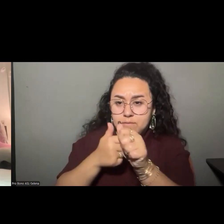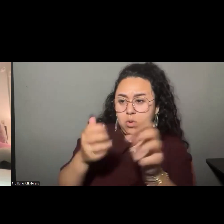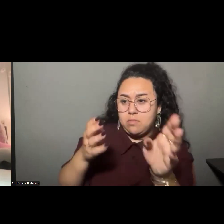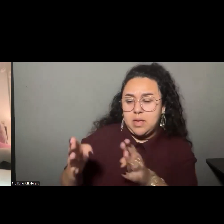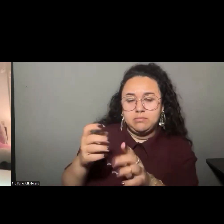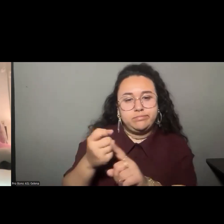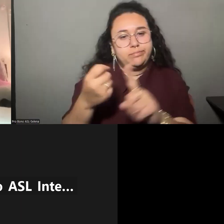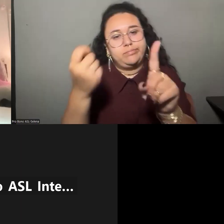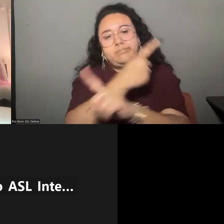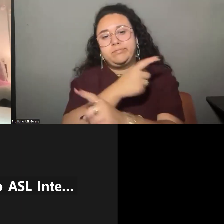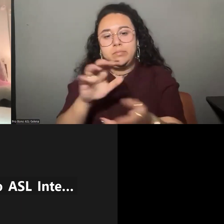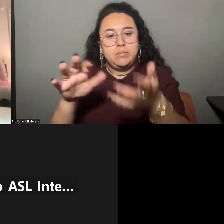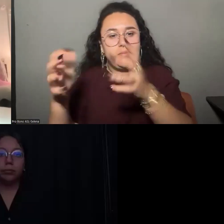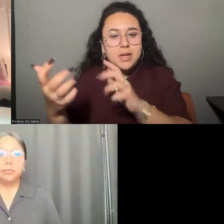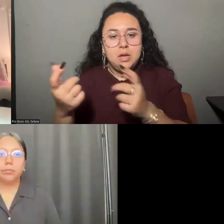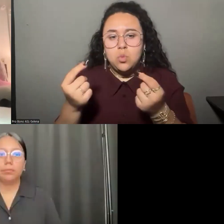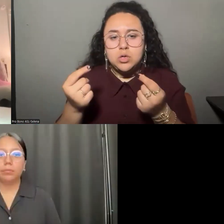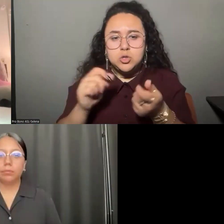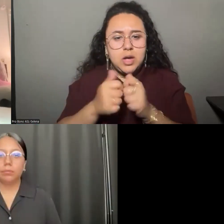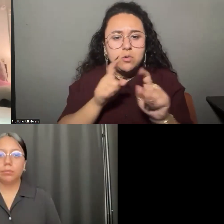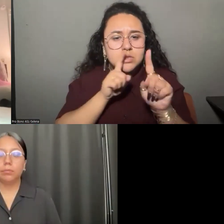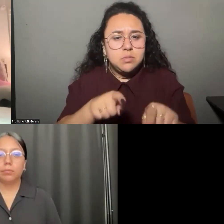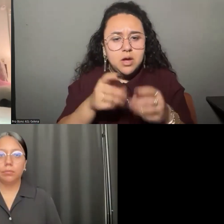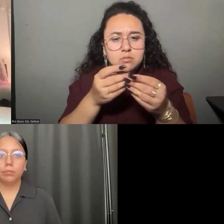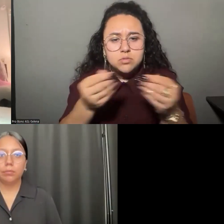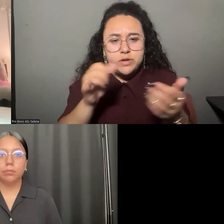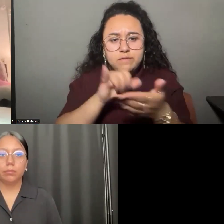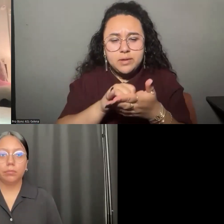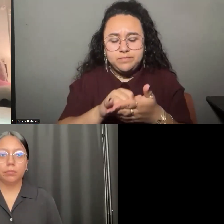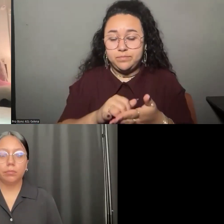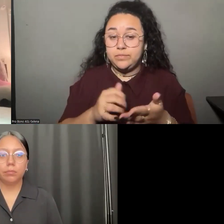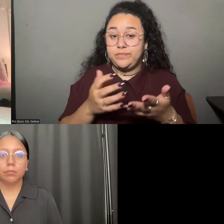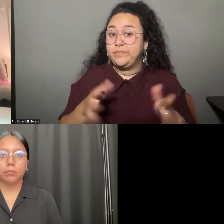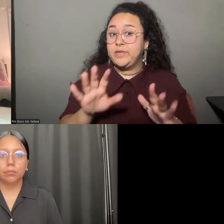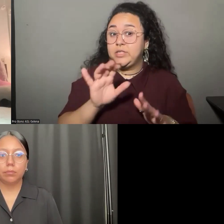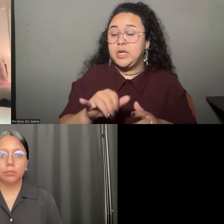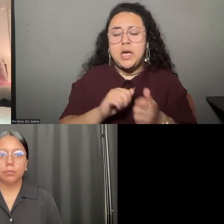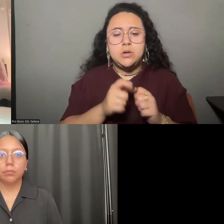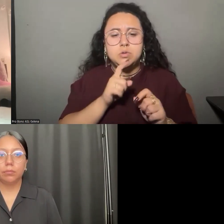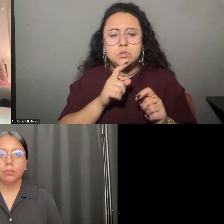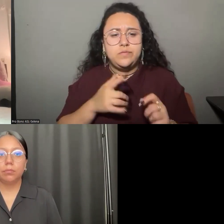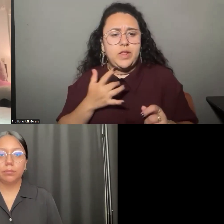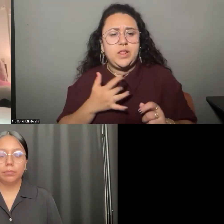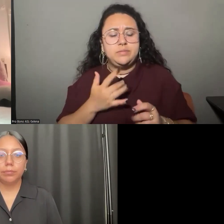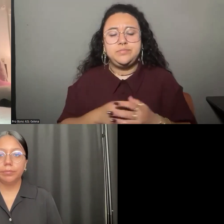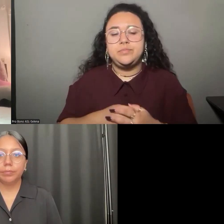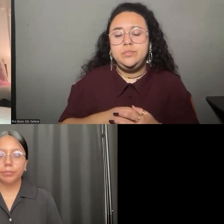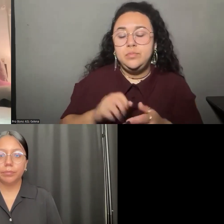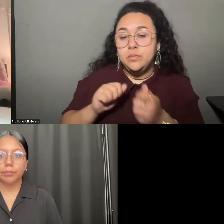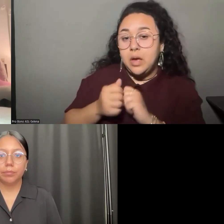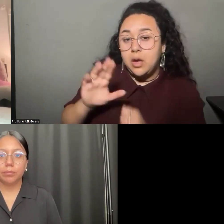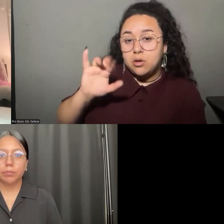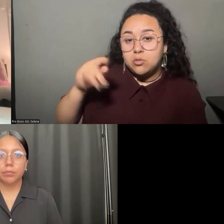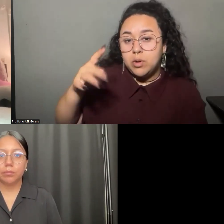fucked up? And what did you do then? And how did you feel about it? How did you crip innovate out of